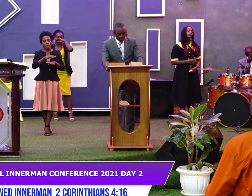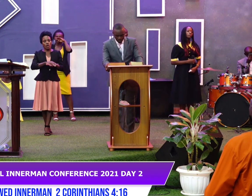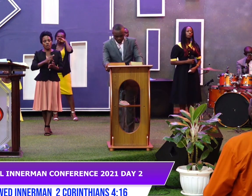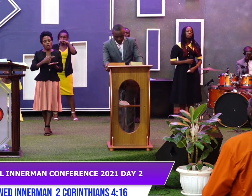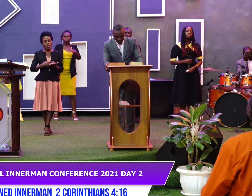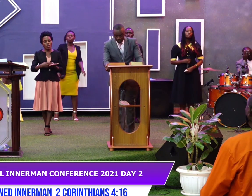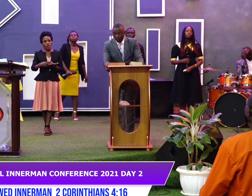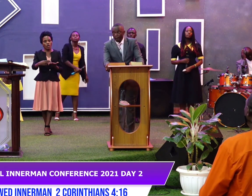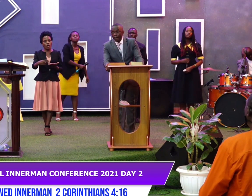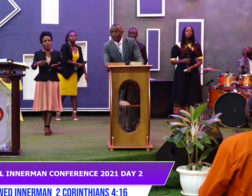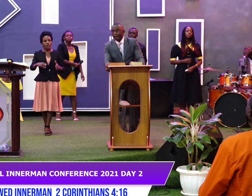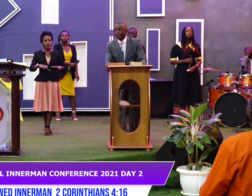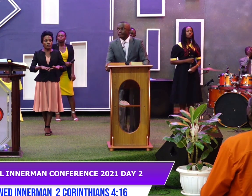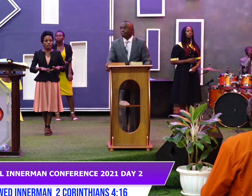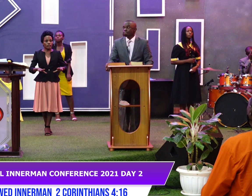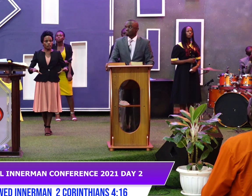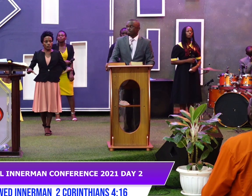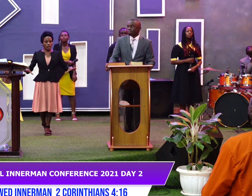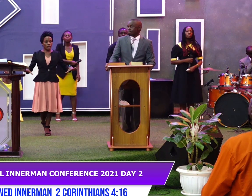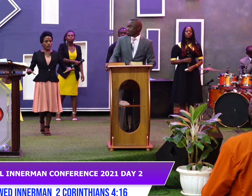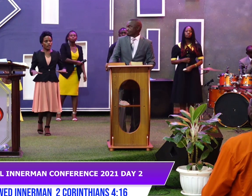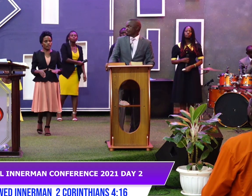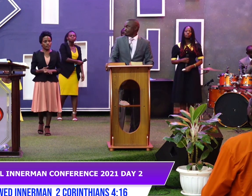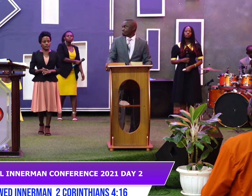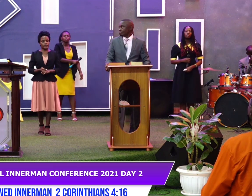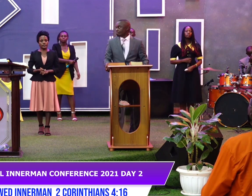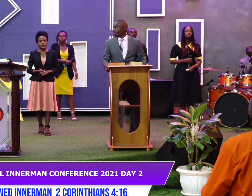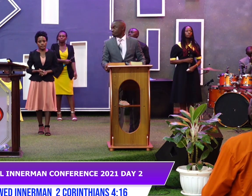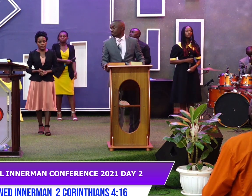Standing on holy ground,